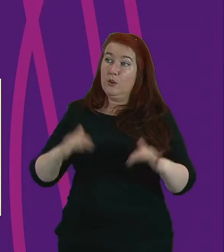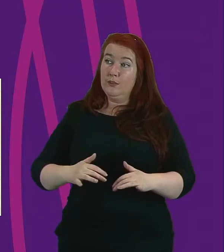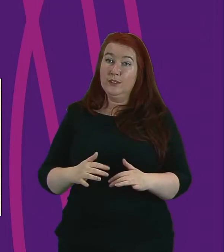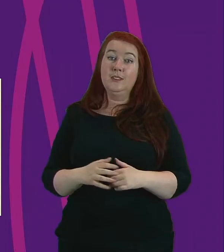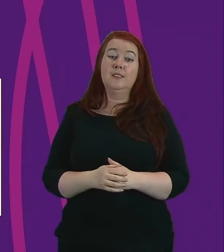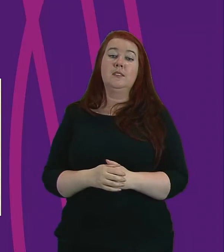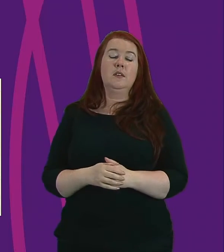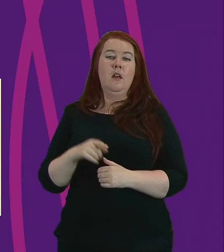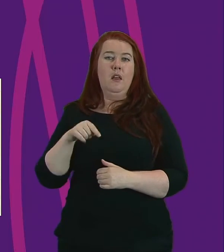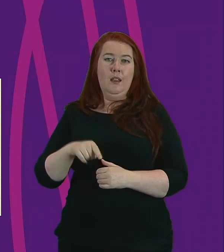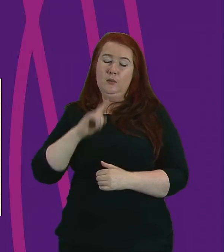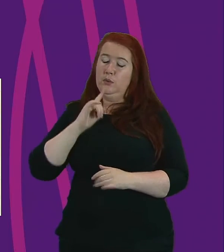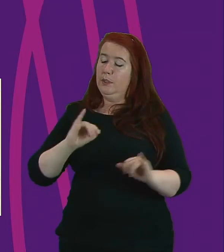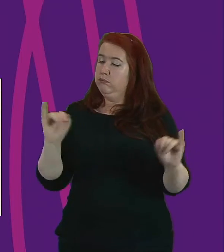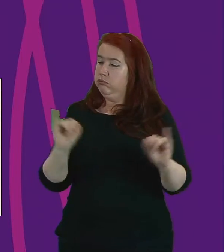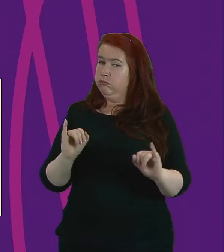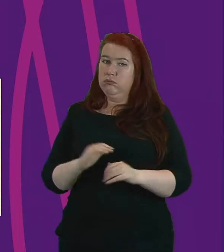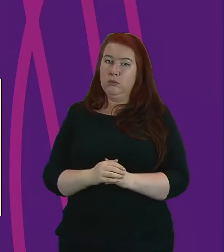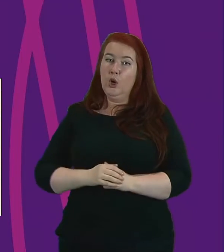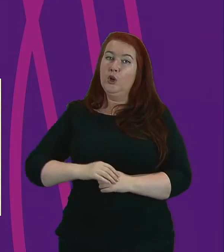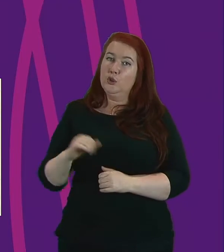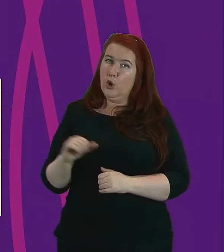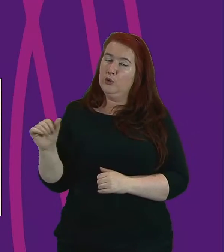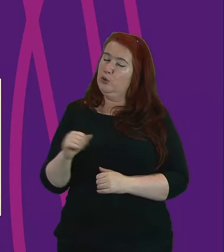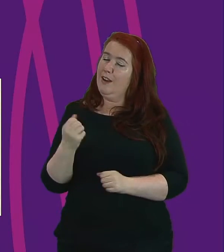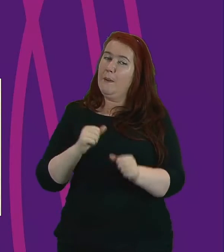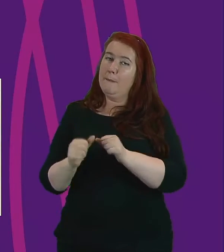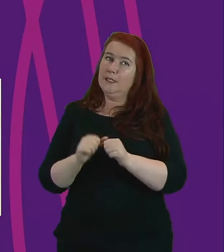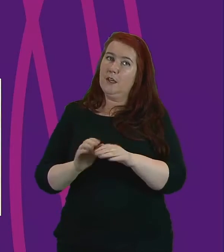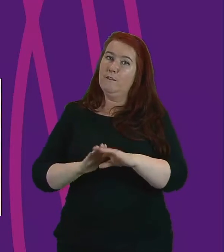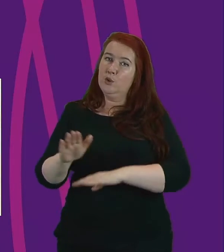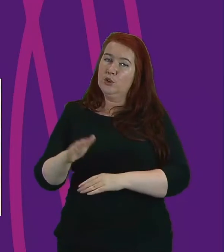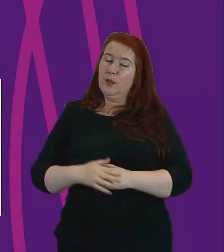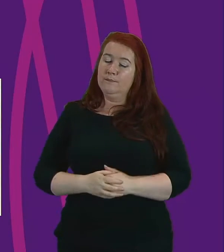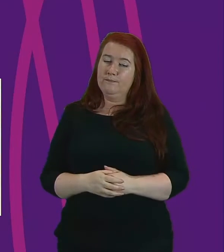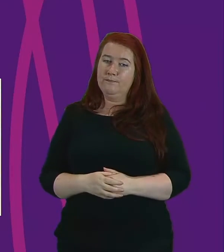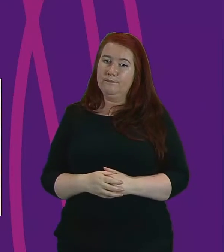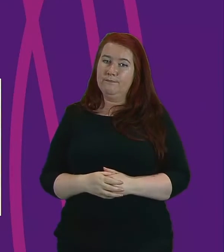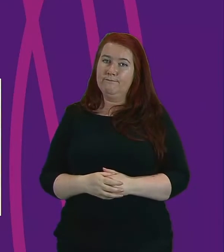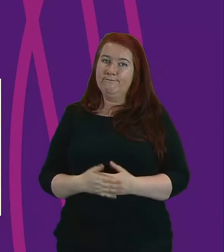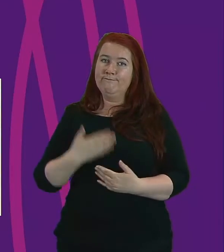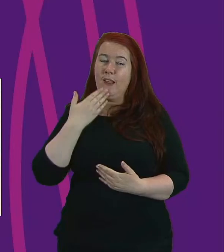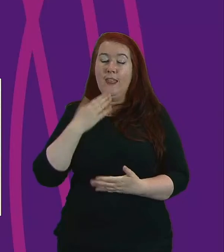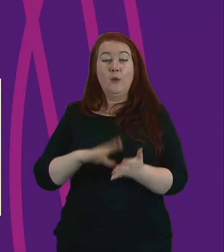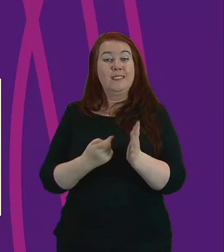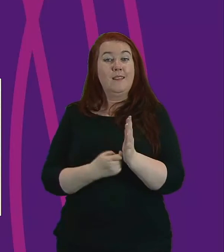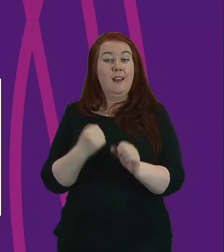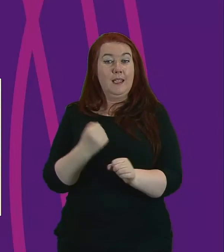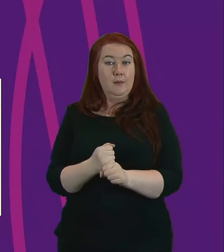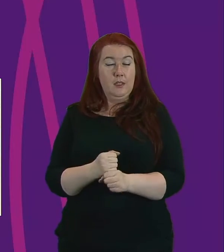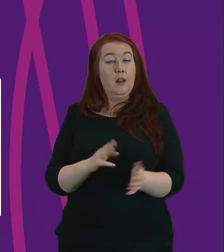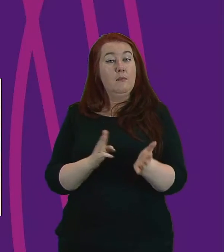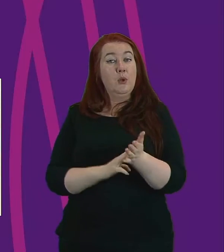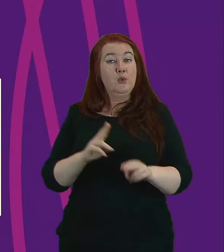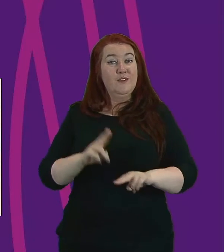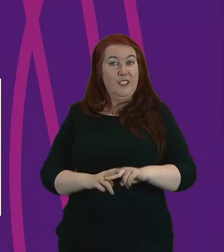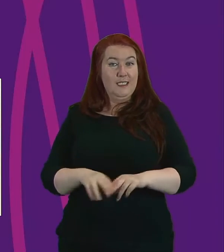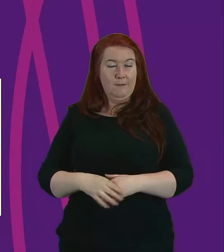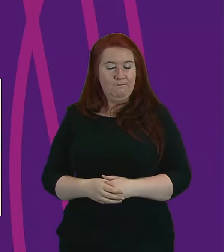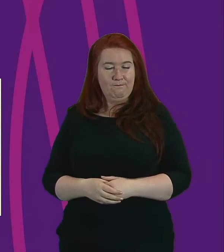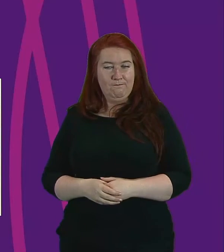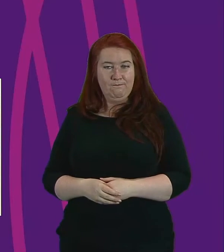would be a shocking outcome. Scotland deserves a better future." Thank you very much, Mr Gibson. I call Murdo Fraser, to be followed by Maureen Watt. Mr